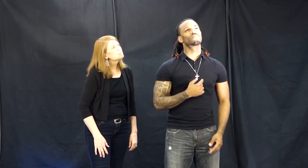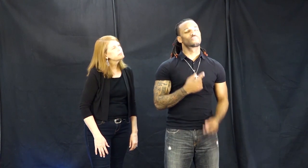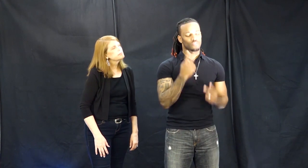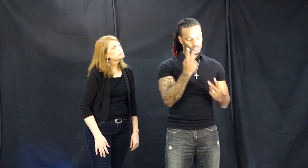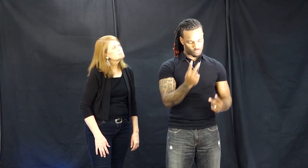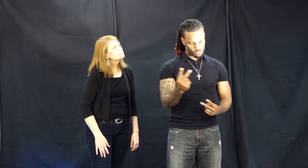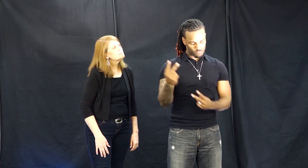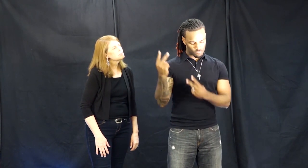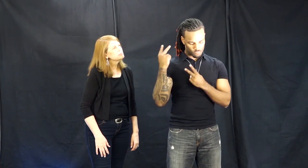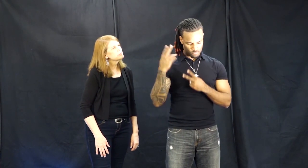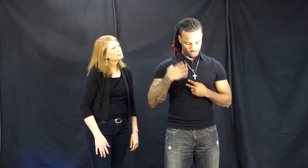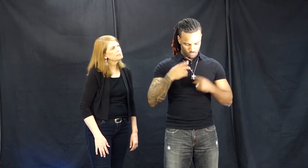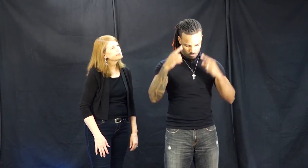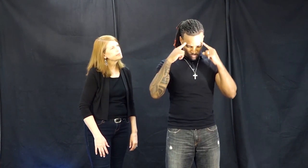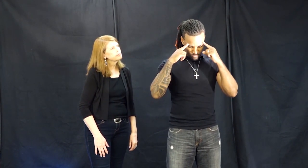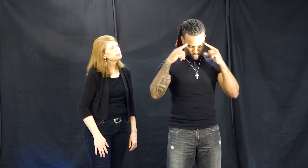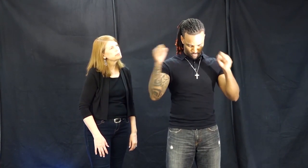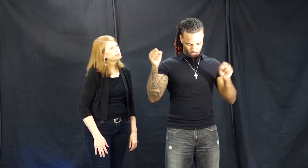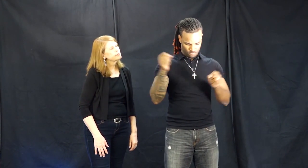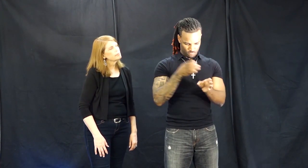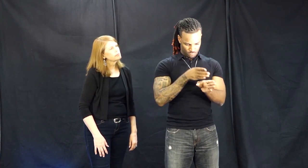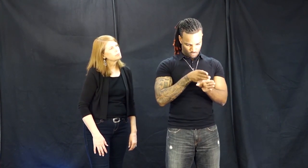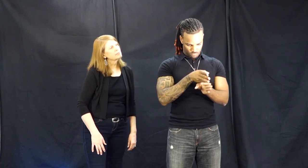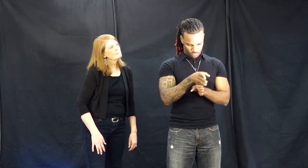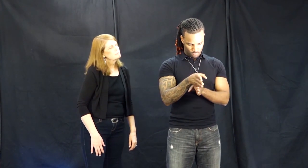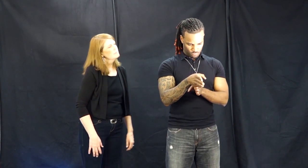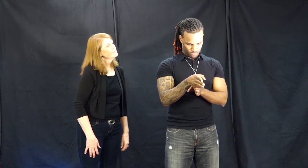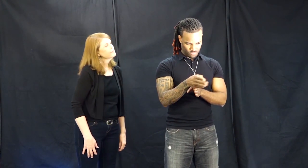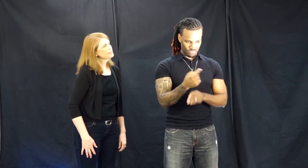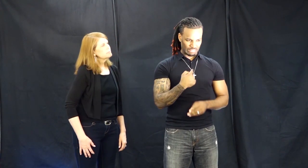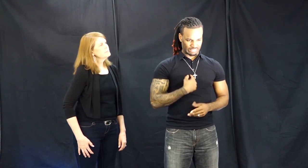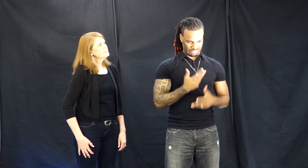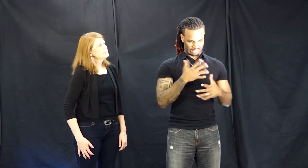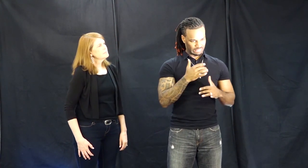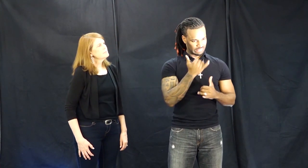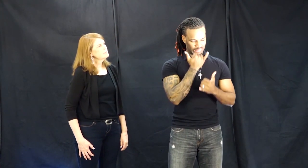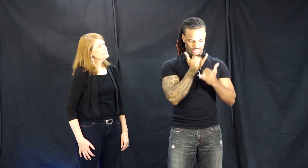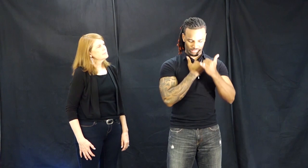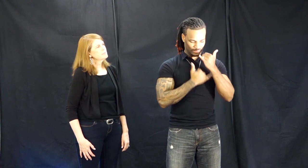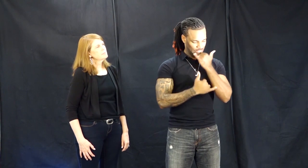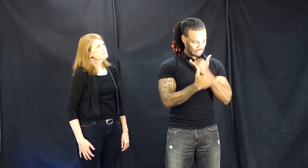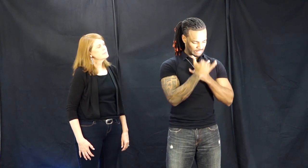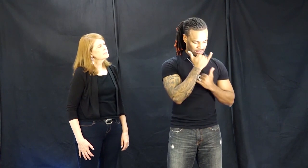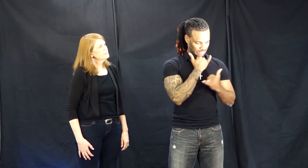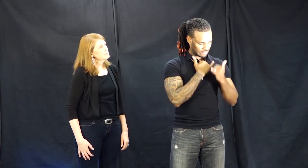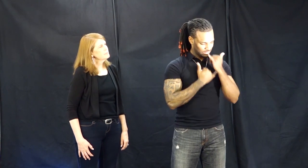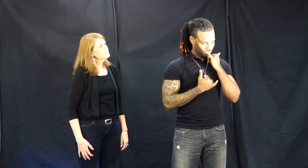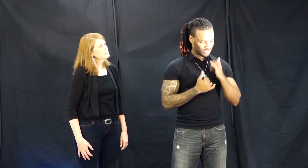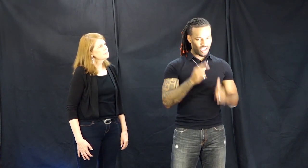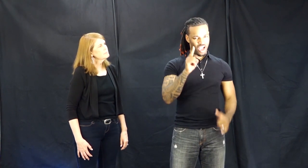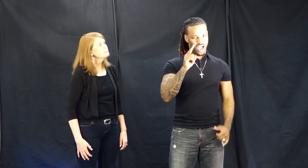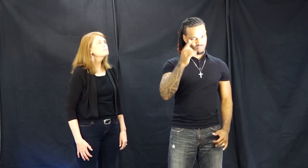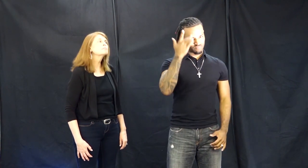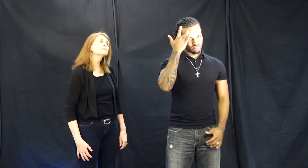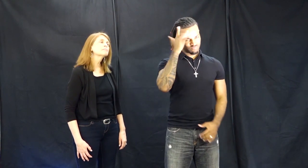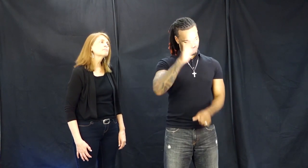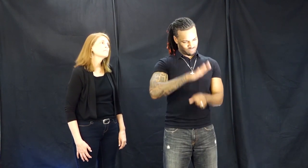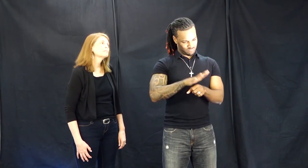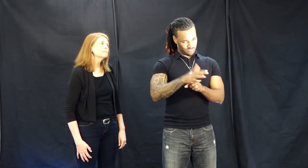Though, in reviewing the incidents of my administration, I am unconscious of intentional error, I am nevertheless too sensible of my defects